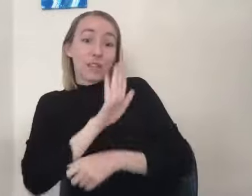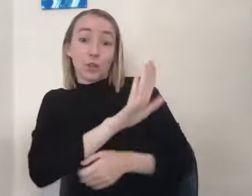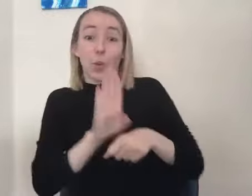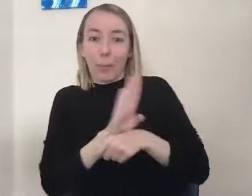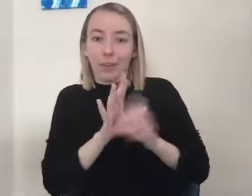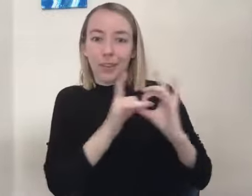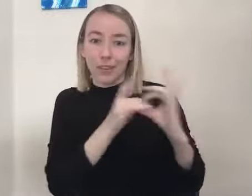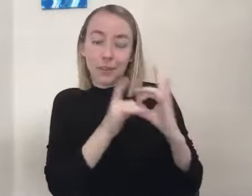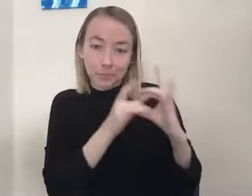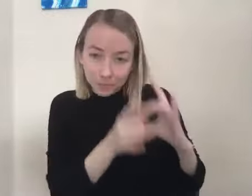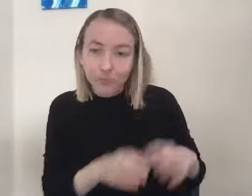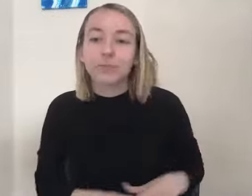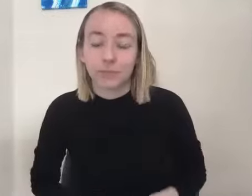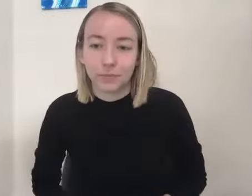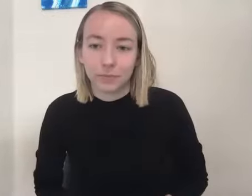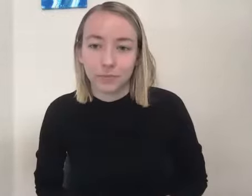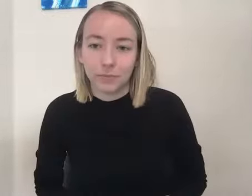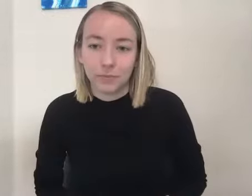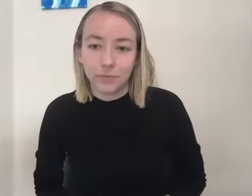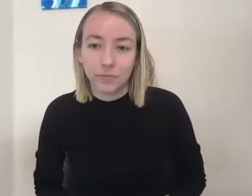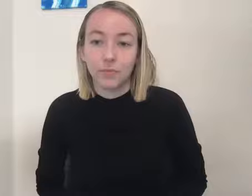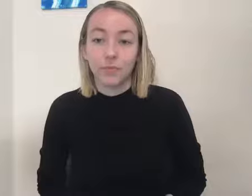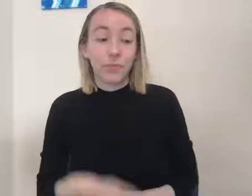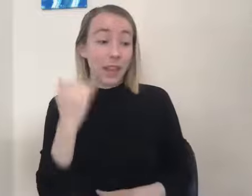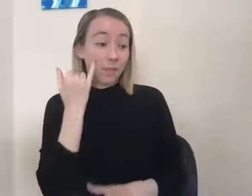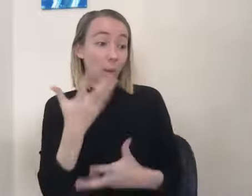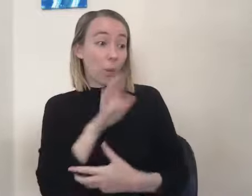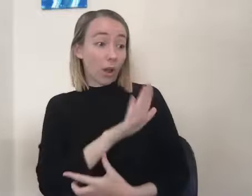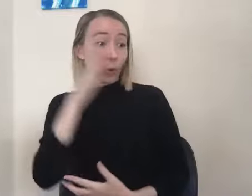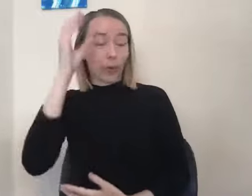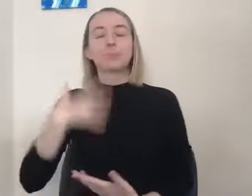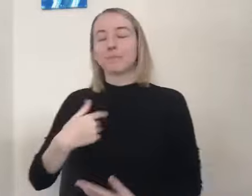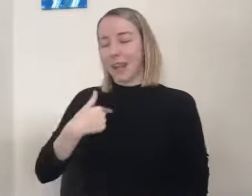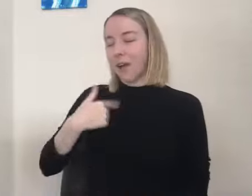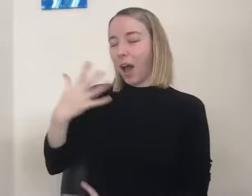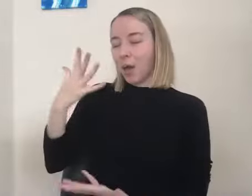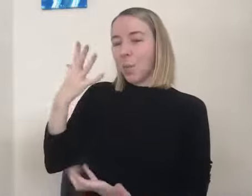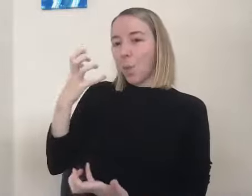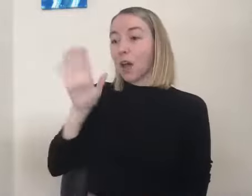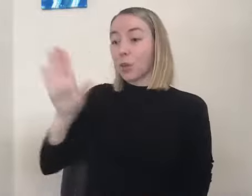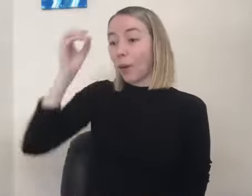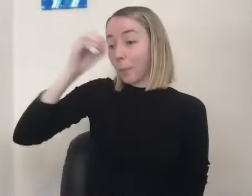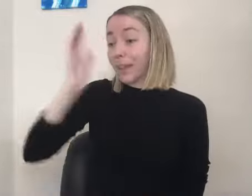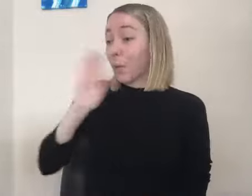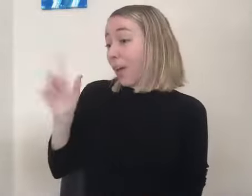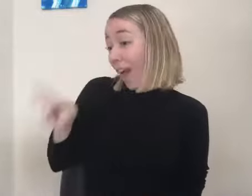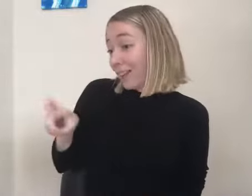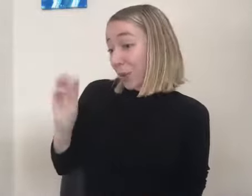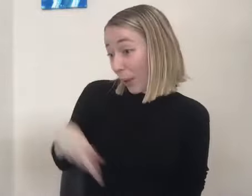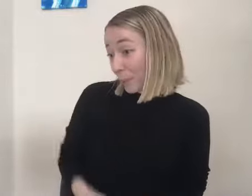to me, my business becomes your business when I tell you so, Pat. I've drip-fed her Al-Anon, you know, she doesn't need to go to Al-Anon, she's got